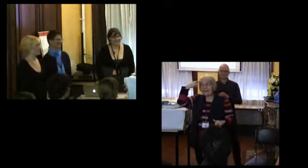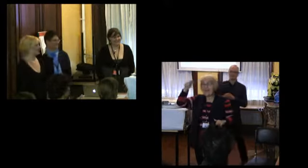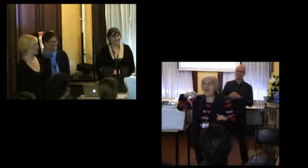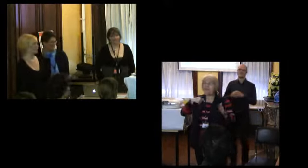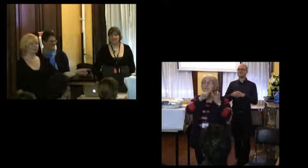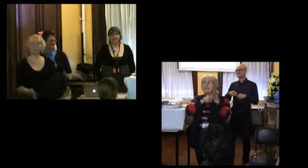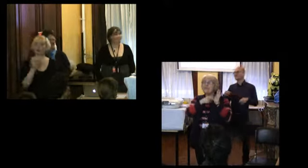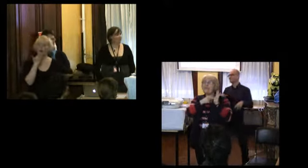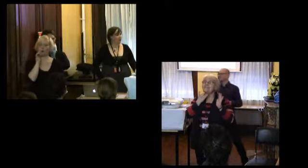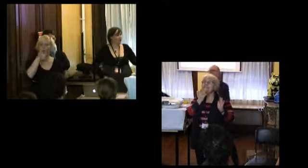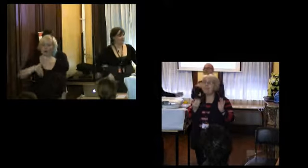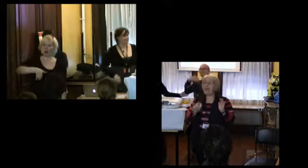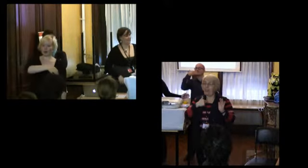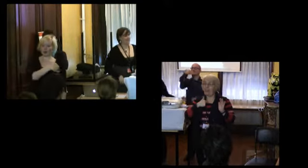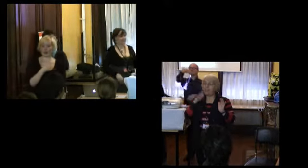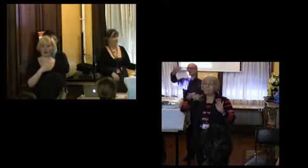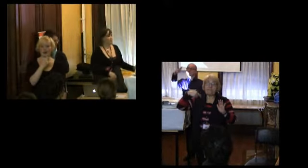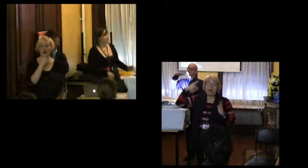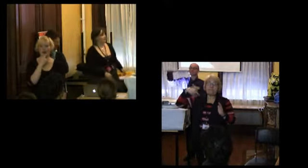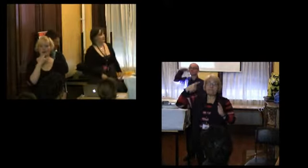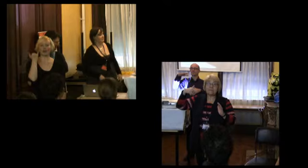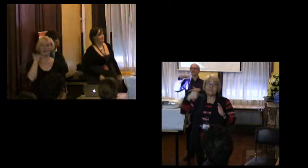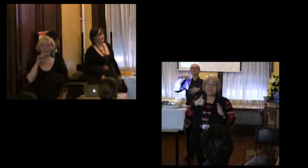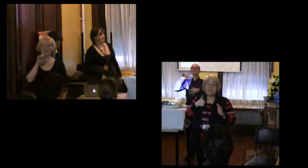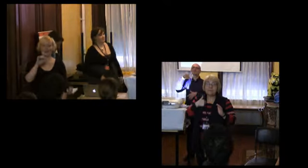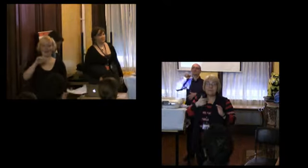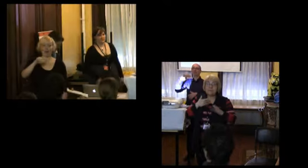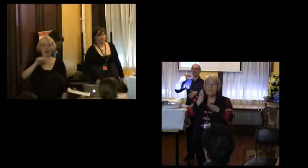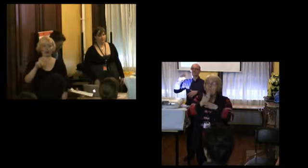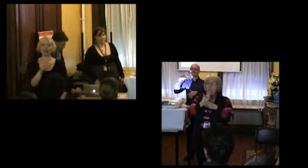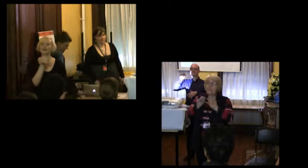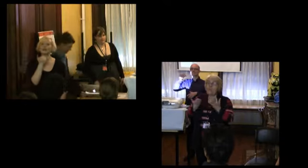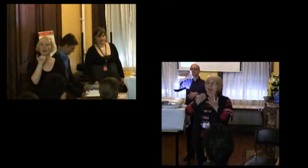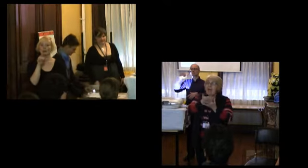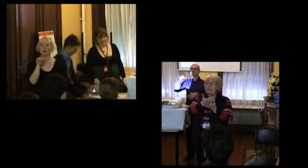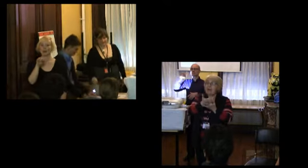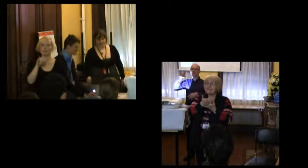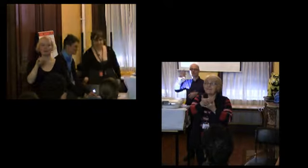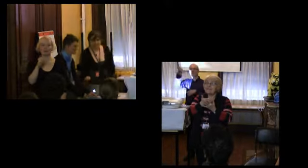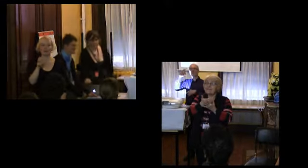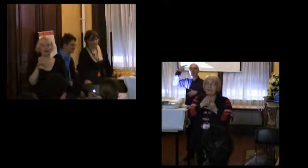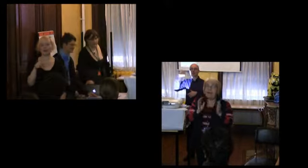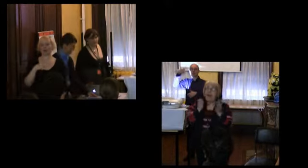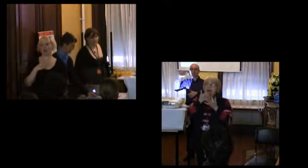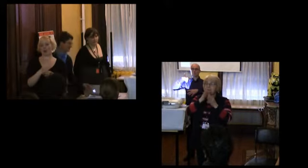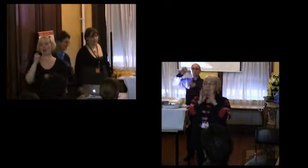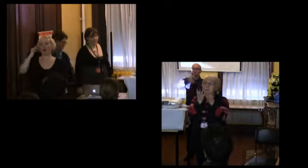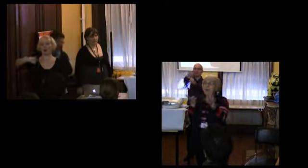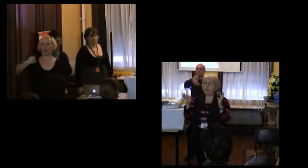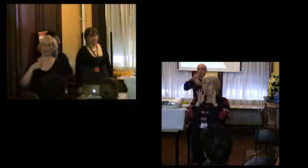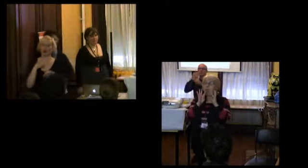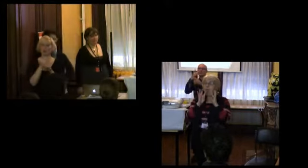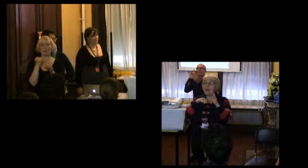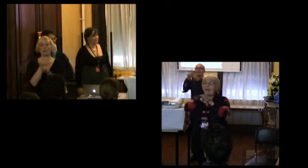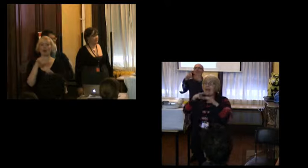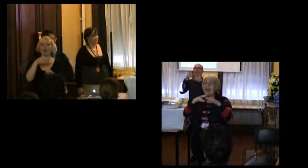Good morning, everybody. My name is Jean Smith. I'm from London and I work on the